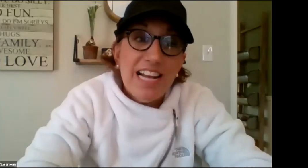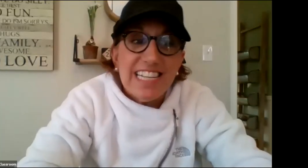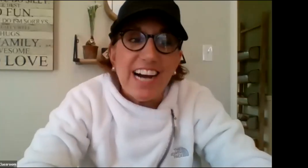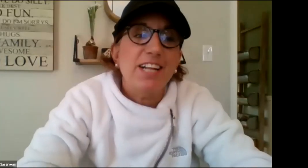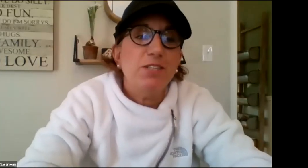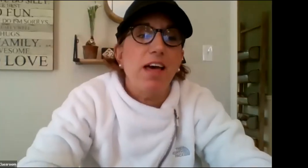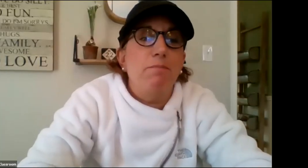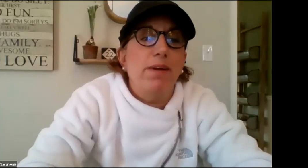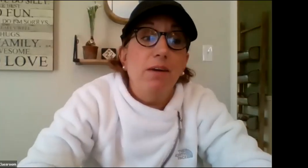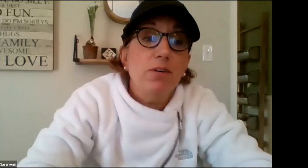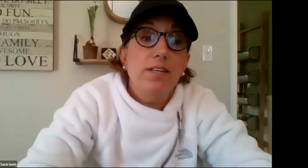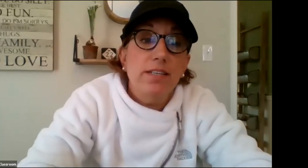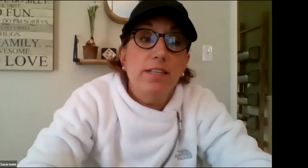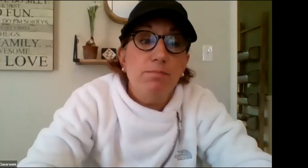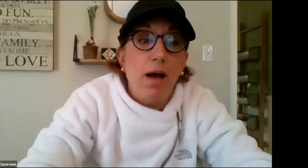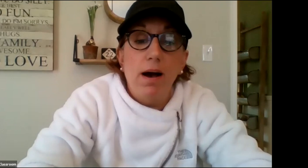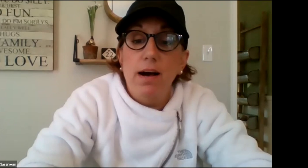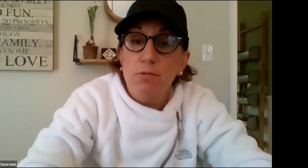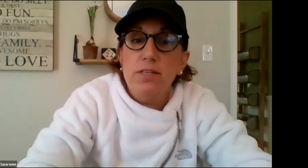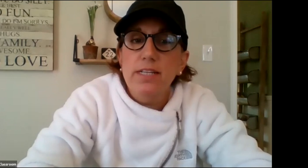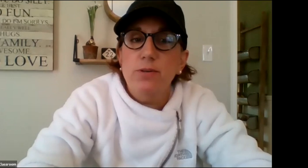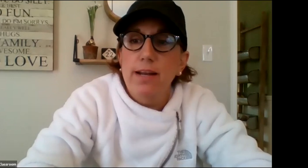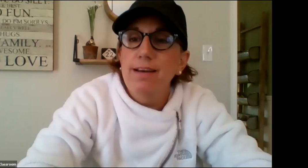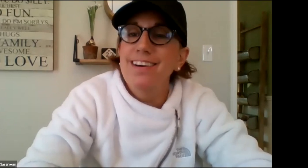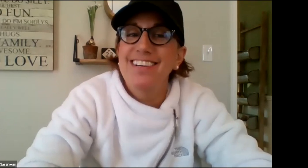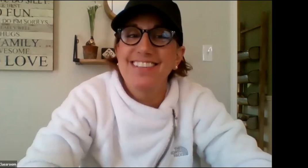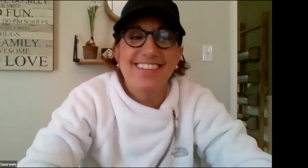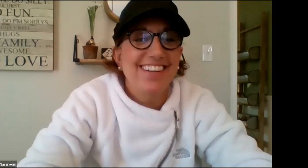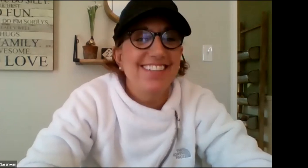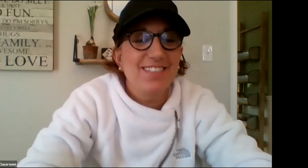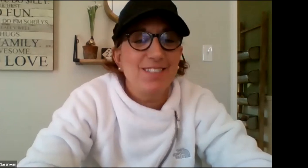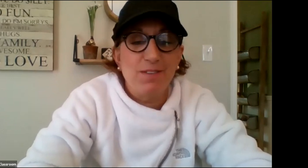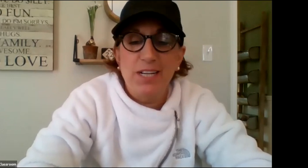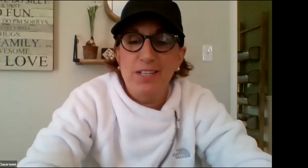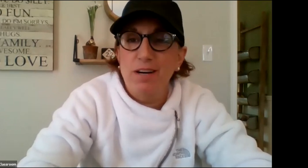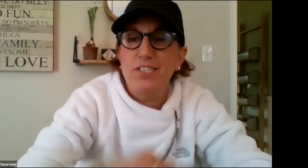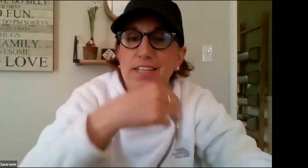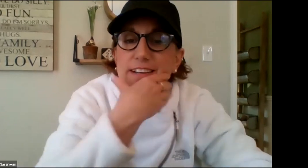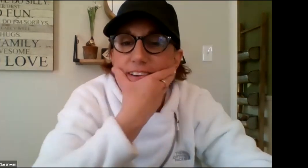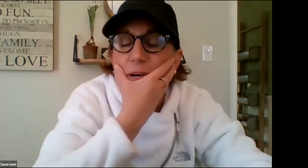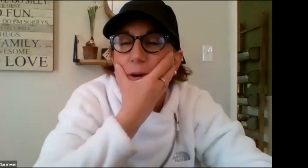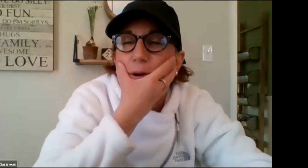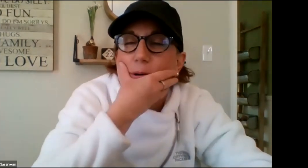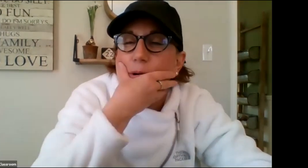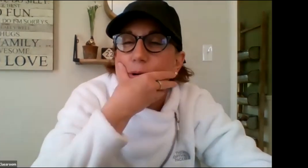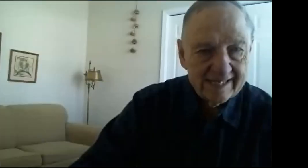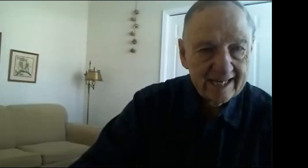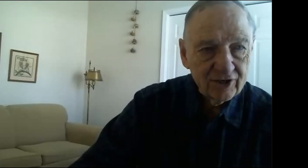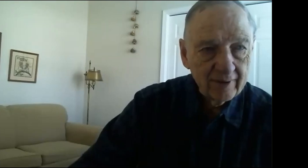idea how to do that, but I will look into it. Okay. It's a very good question. We see it